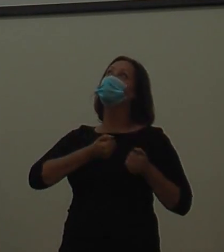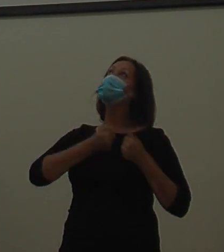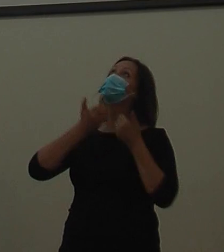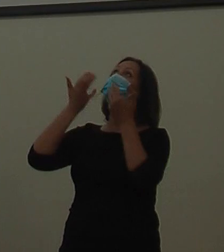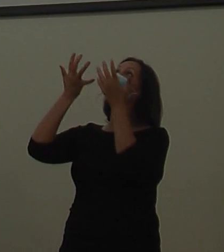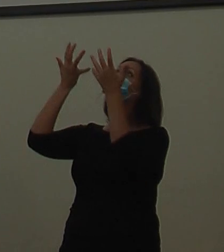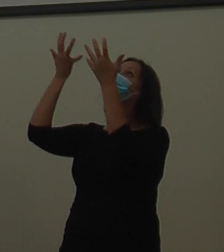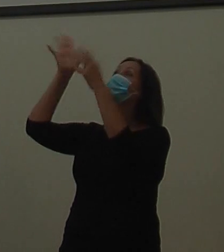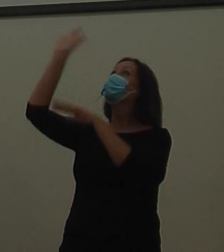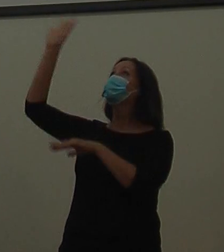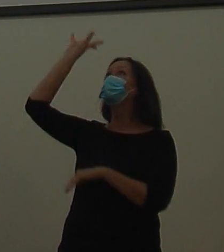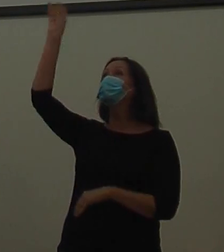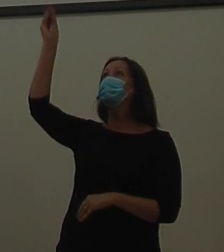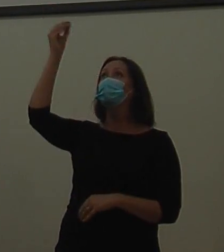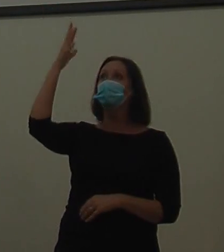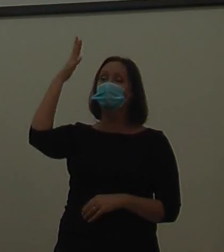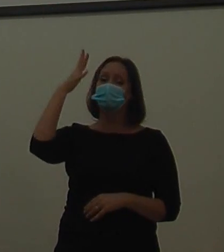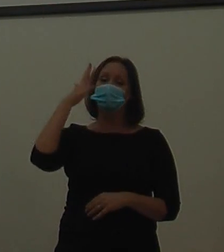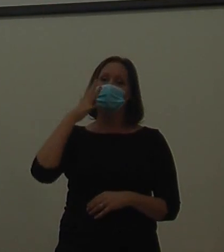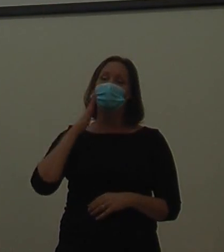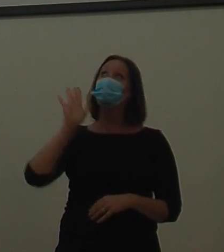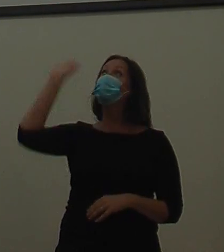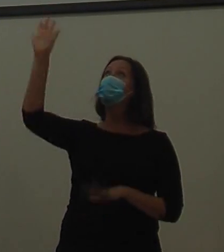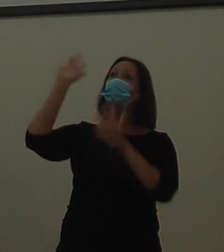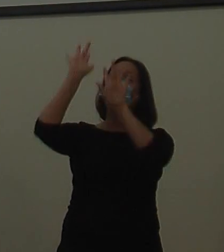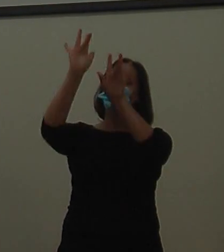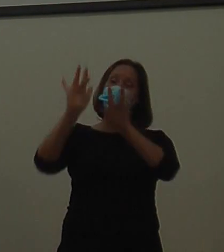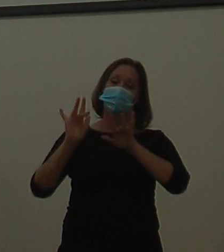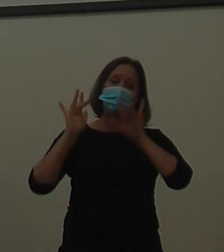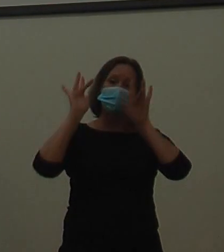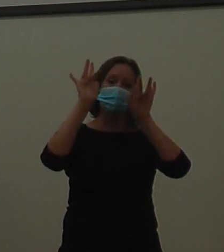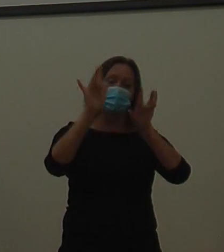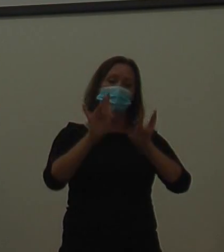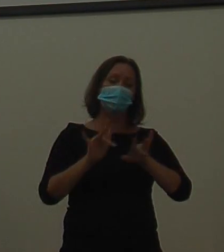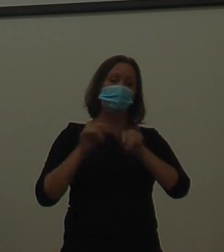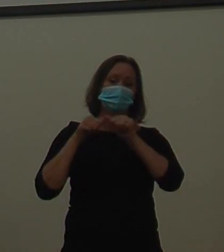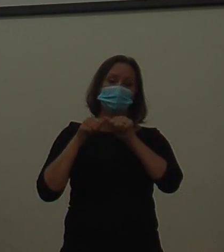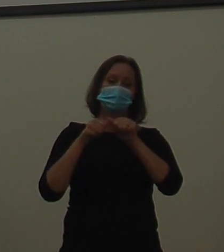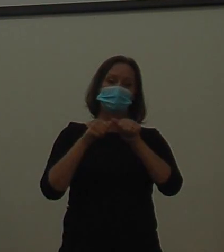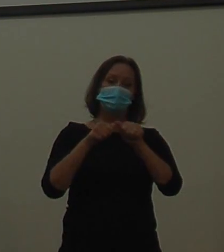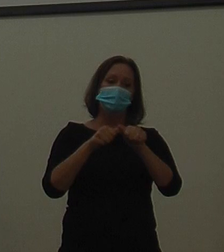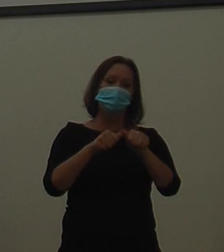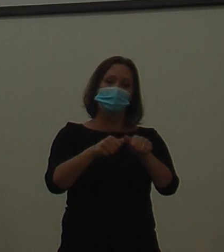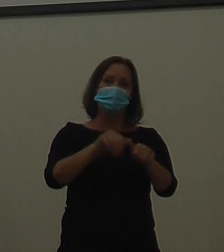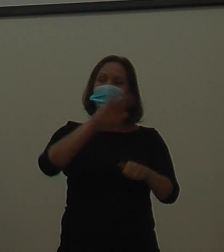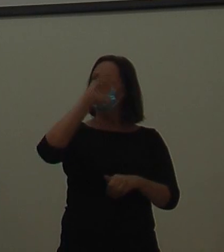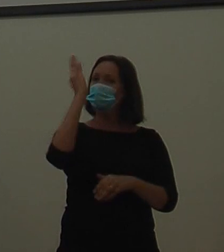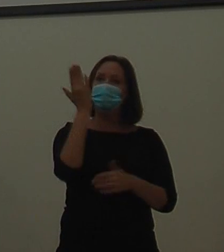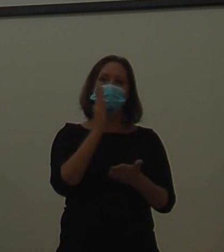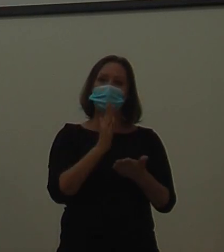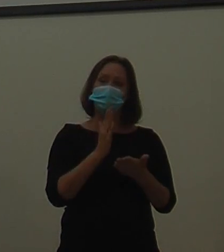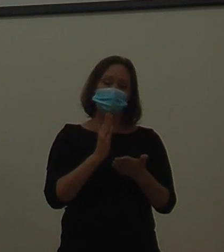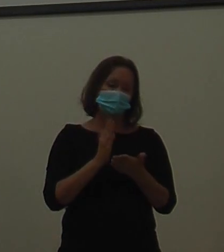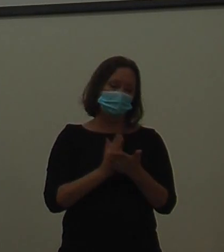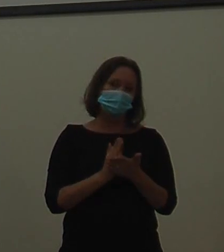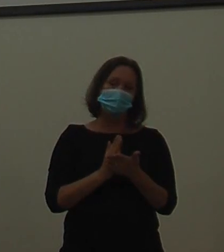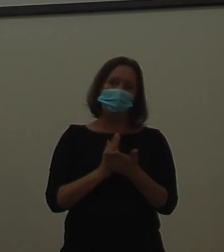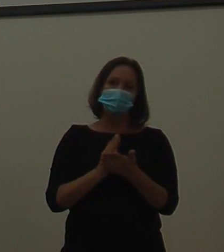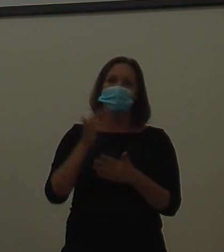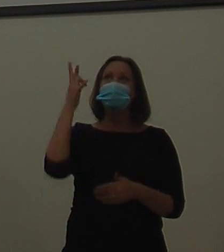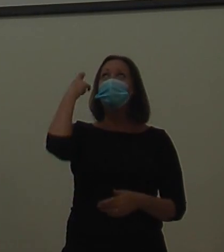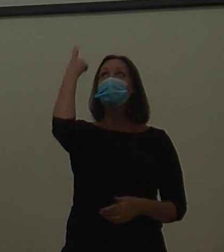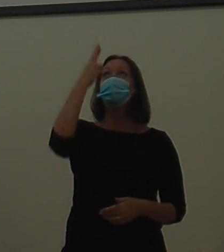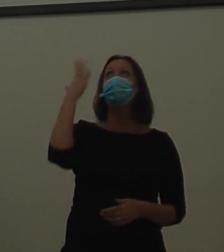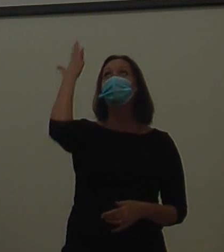thy grace. Streams of mercy never ceasing, call for